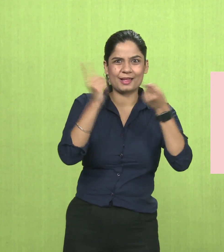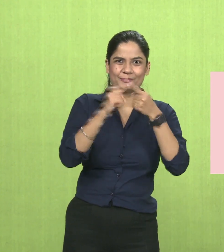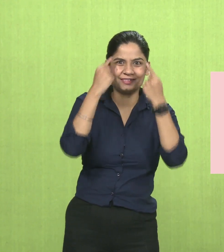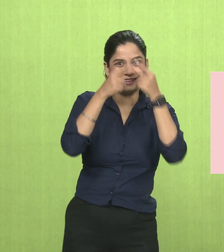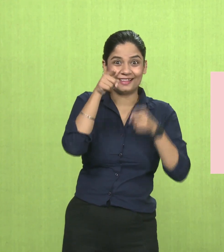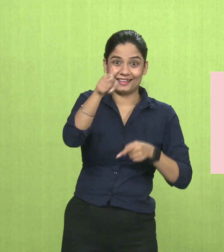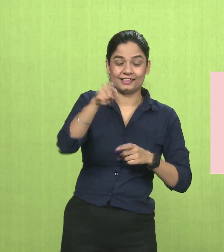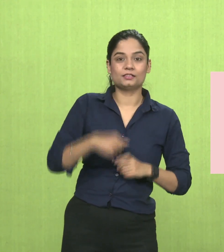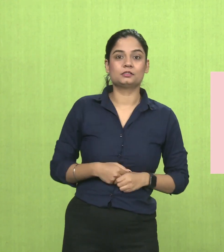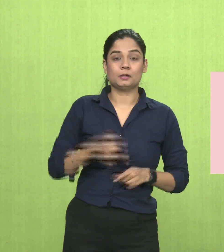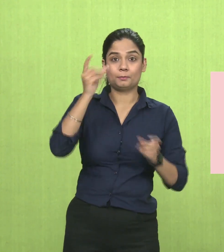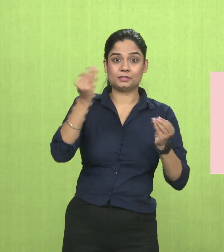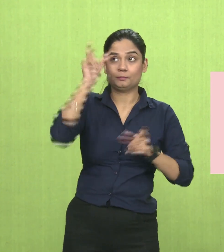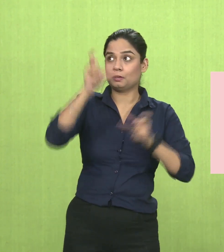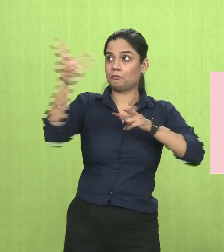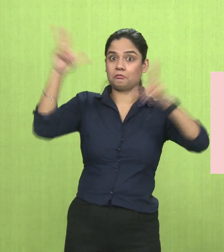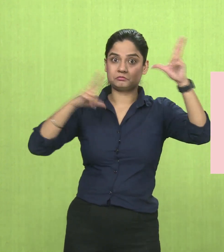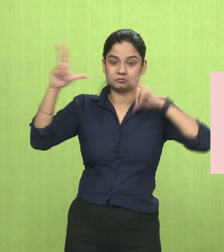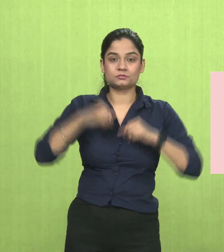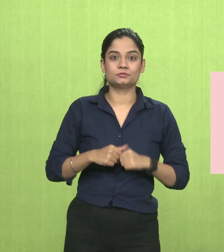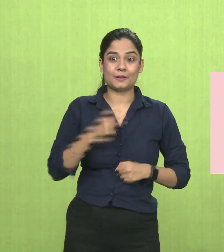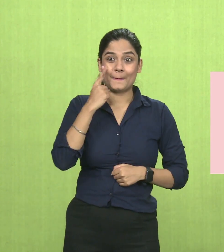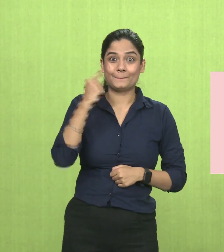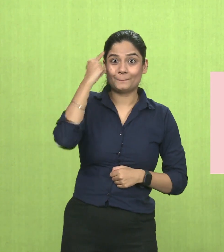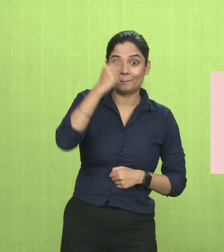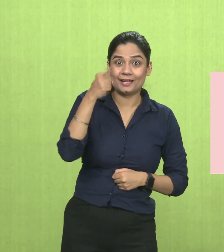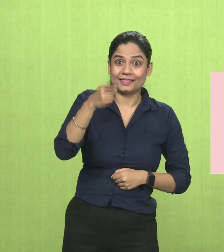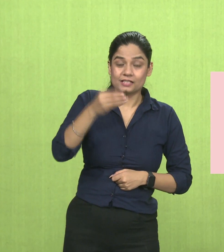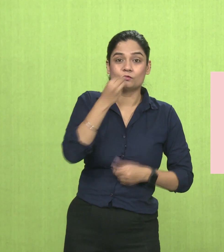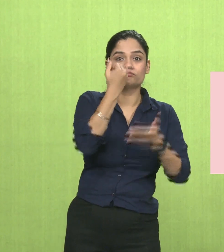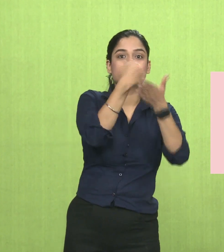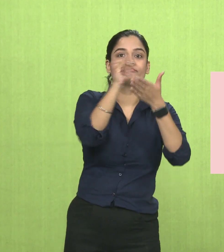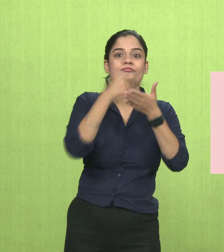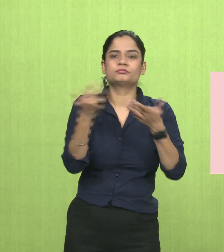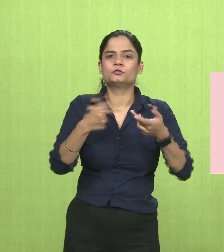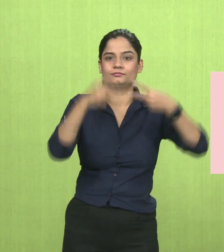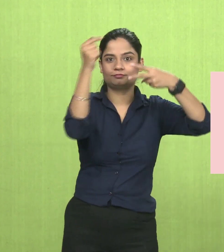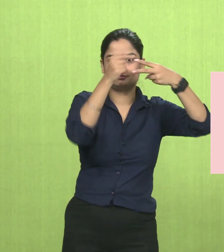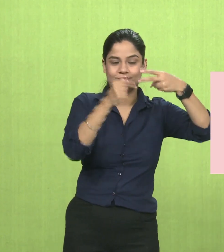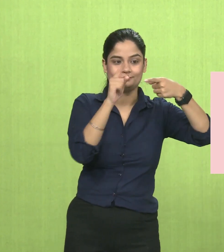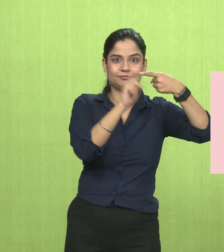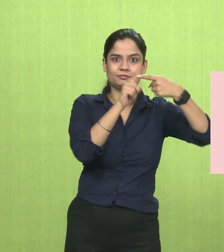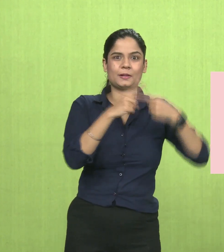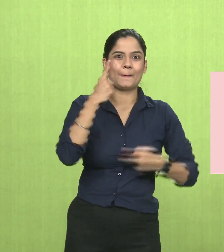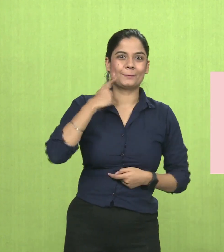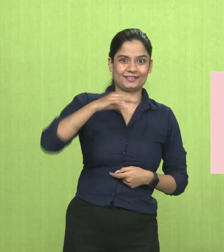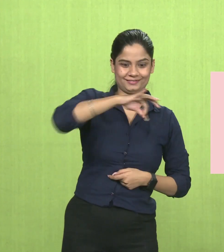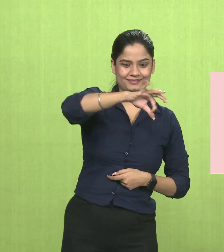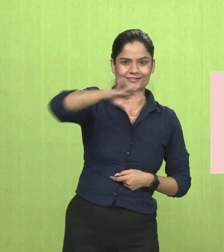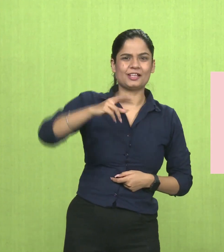If a person is having jaundice, it is believed that turmeric should not be taken. Two things, turmeric